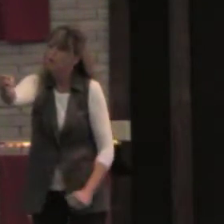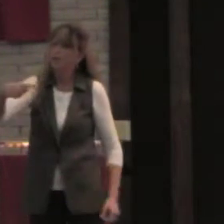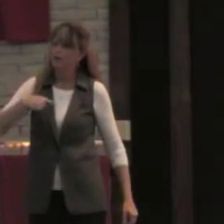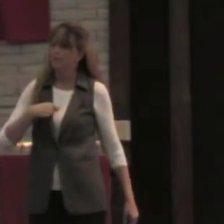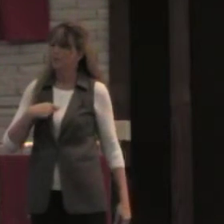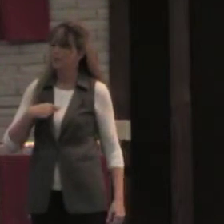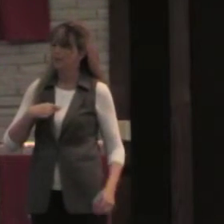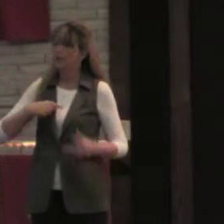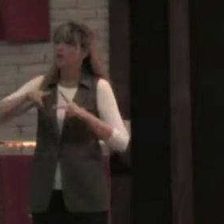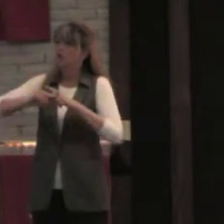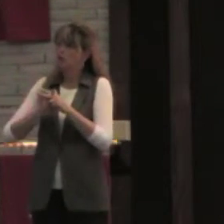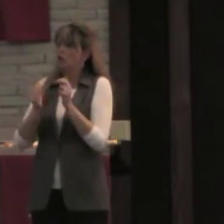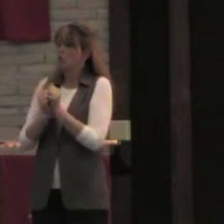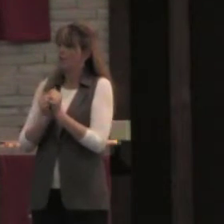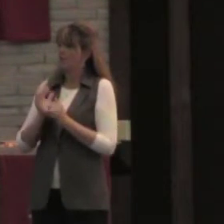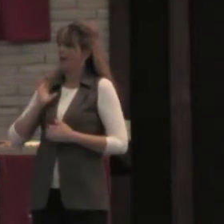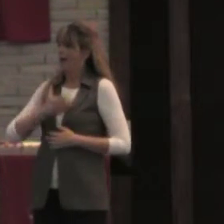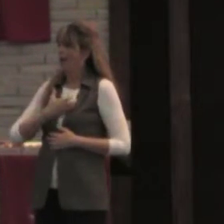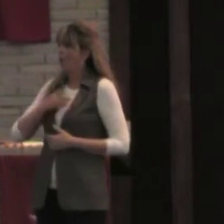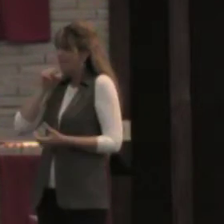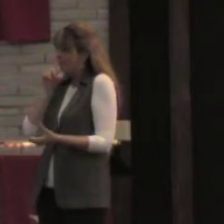It starts with you and me. It starts with